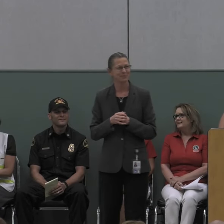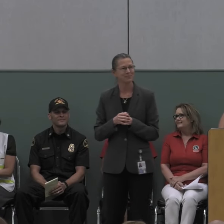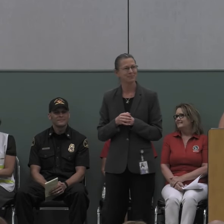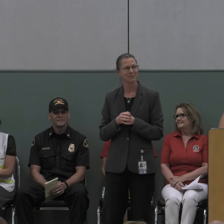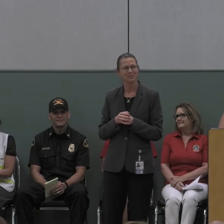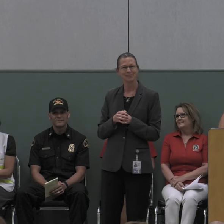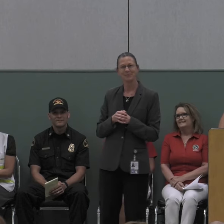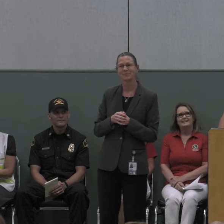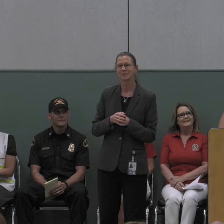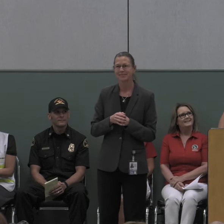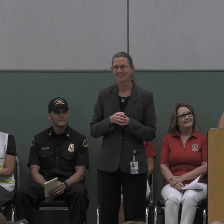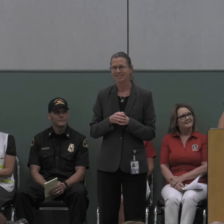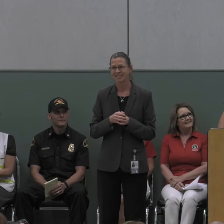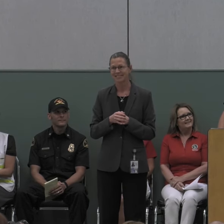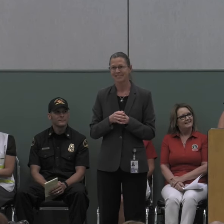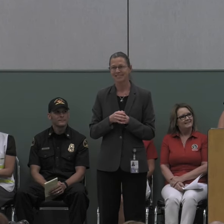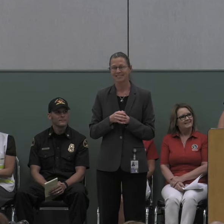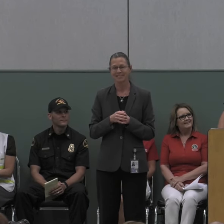Yeah, yeah.